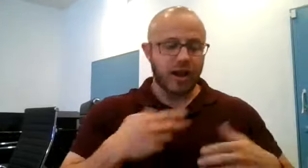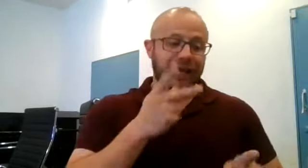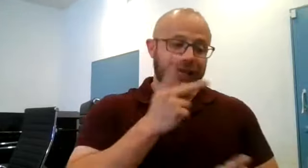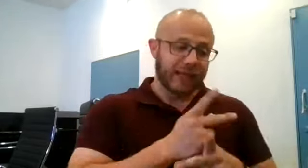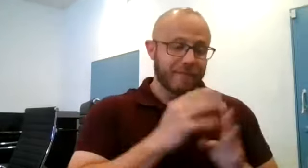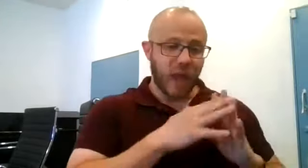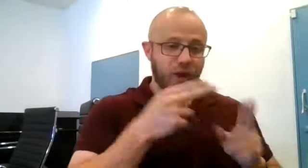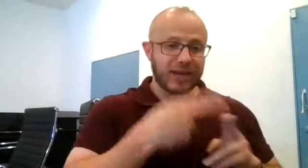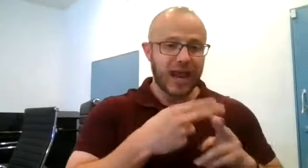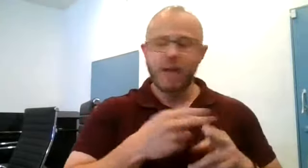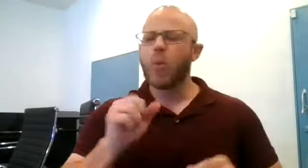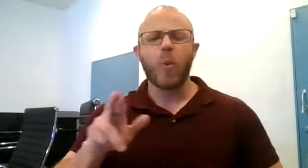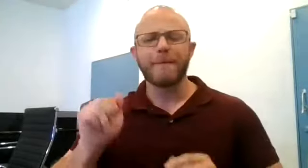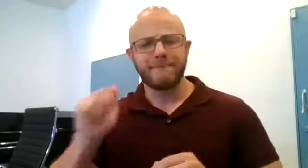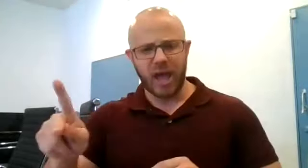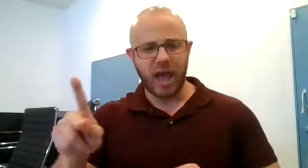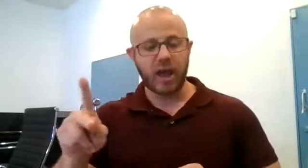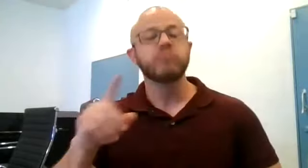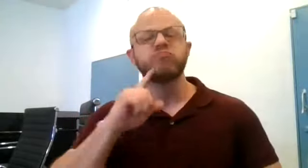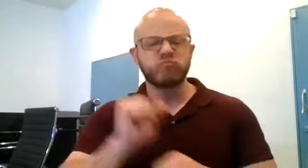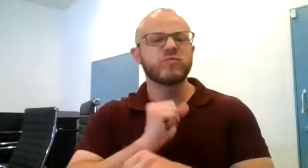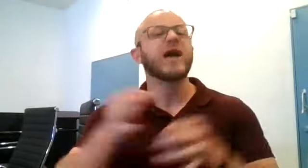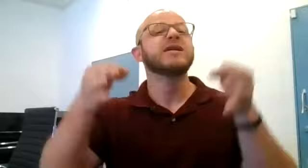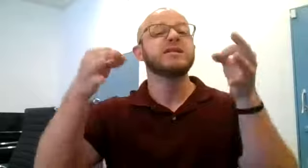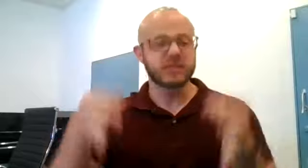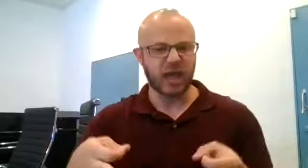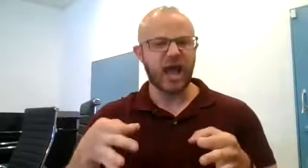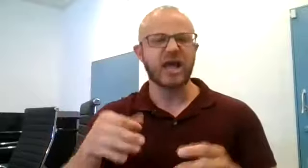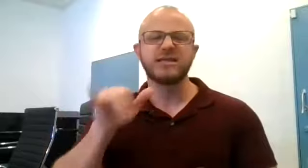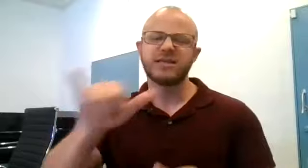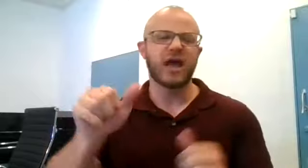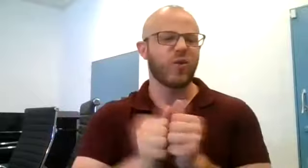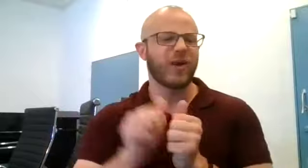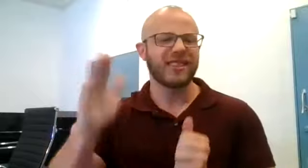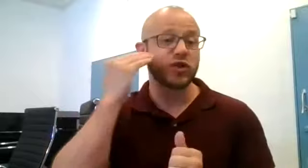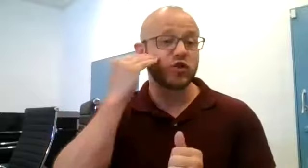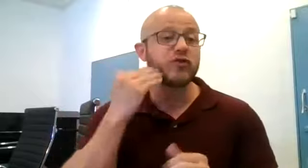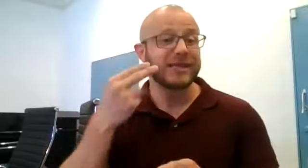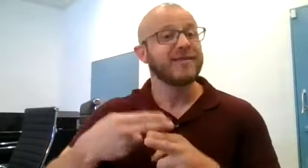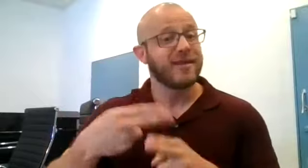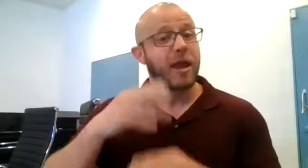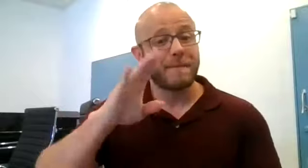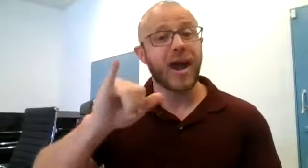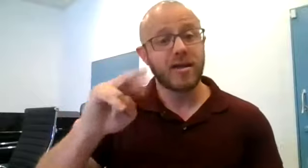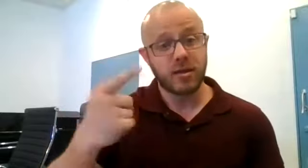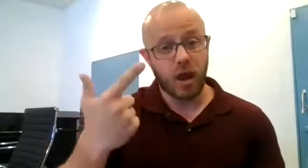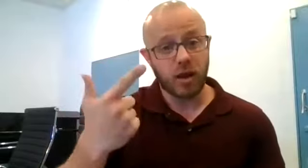So right now he doesn't know if he keeps his American name or keeps his Korean name. So he decided to stay with his Korean name,